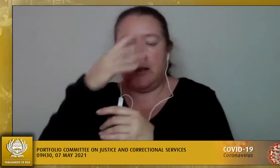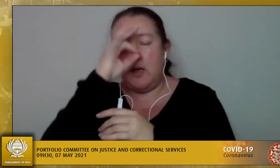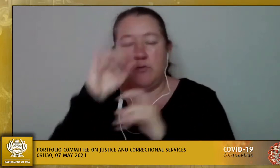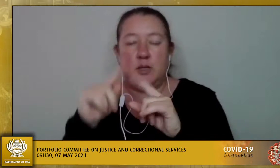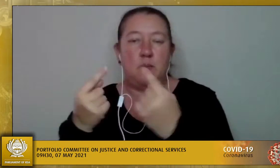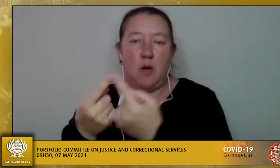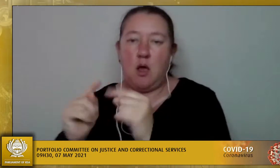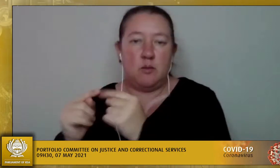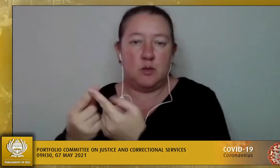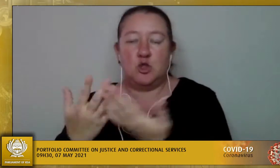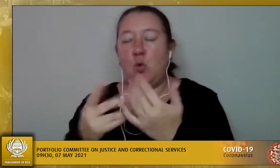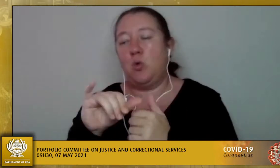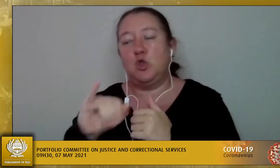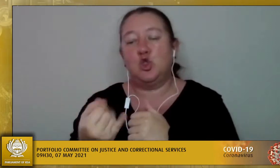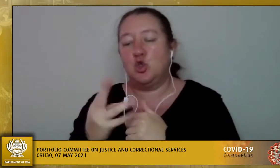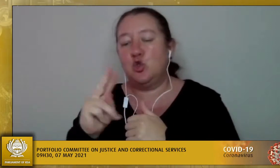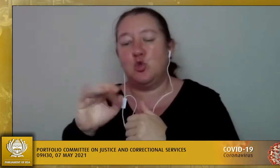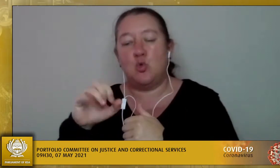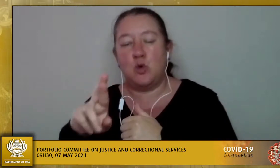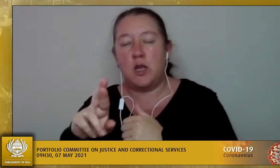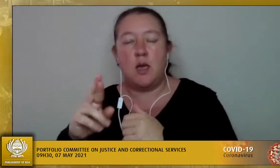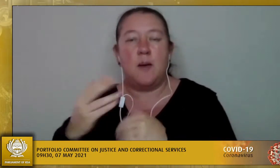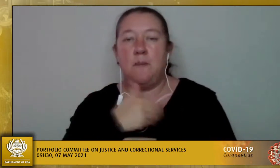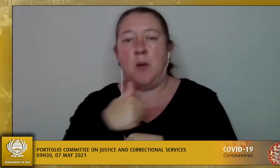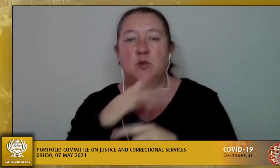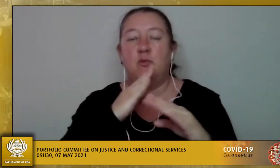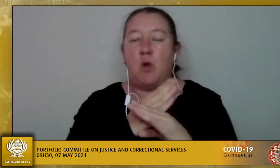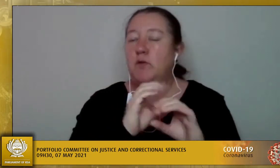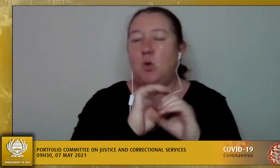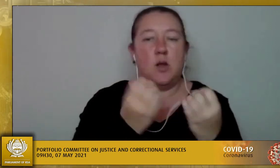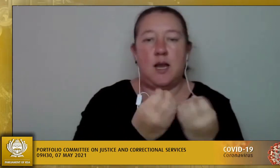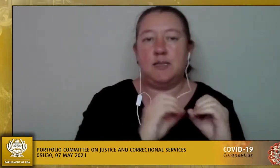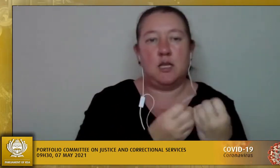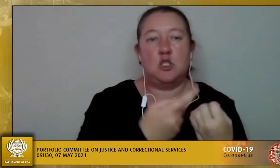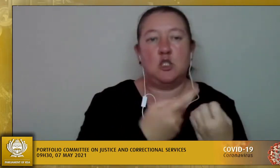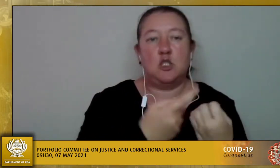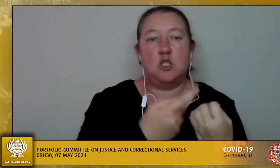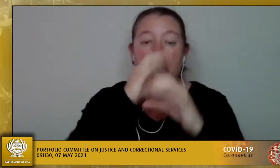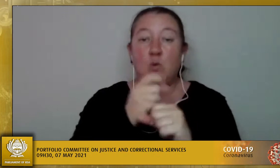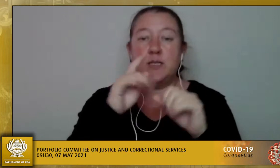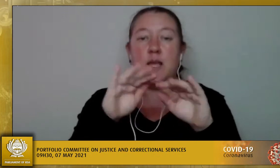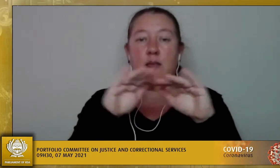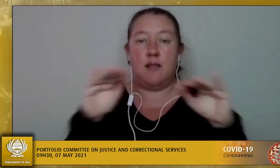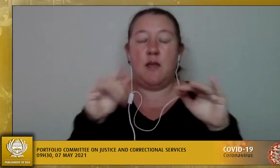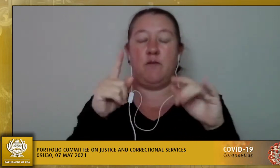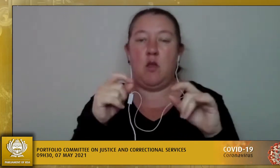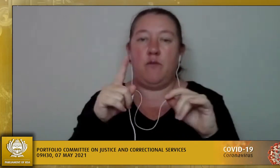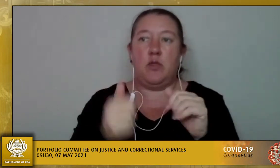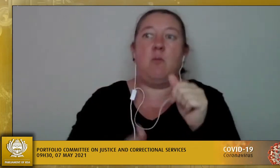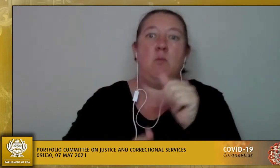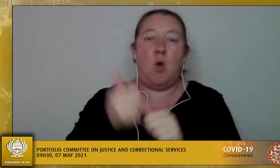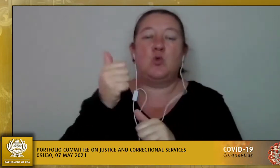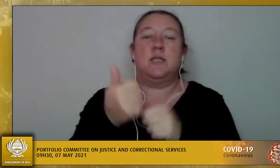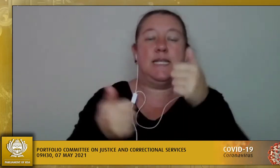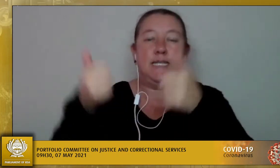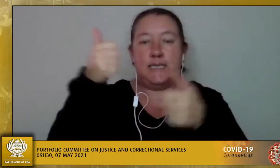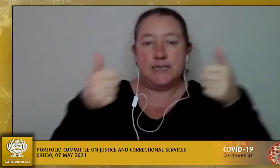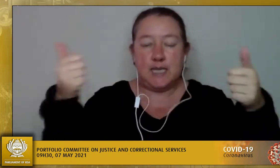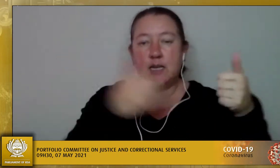or junior members of private organizations we focus at the level of the most senior members